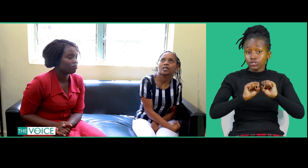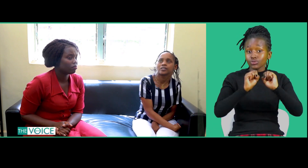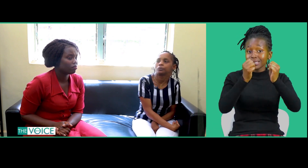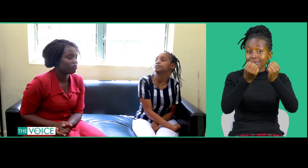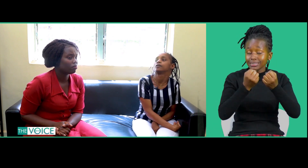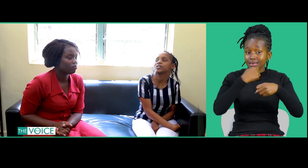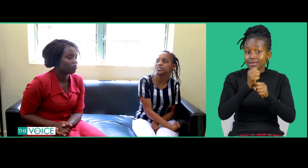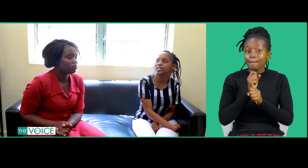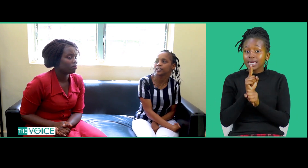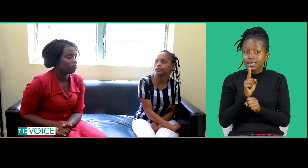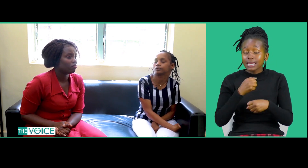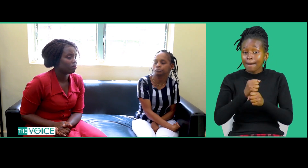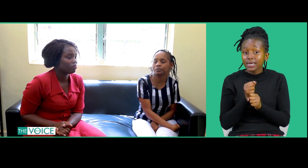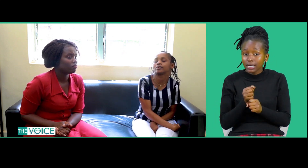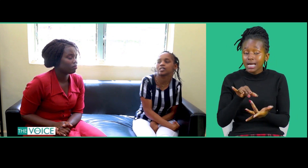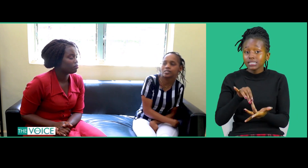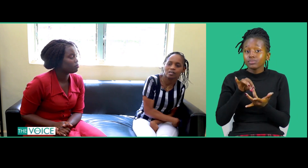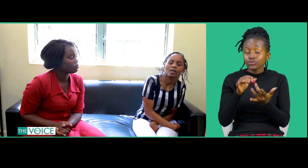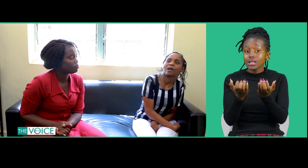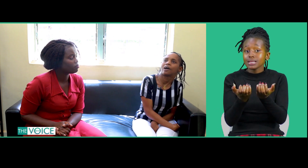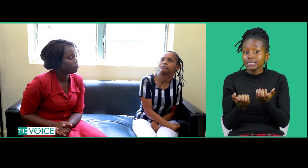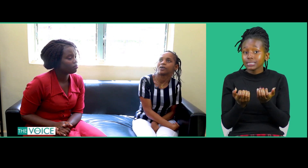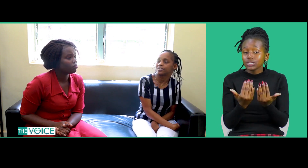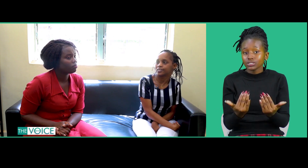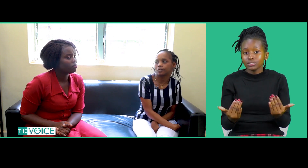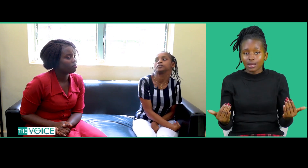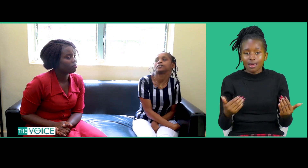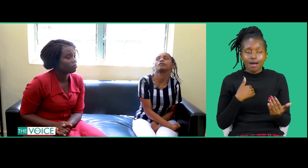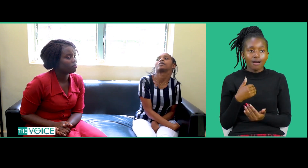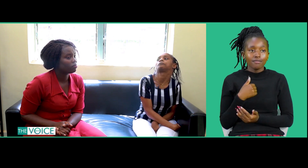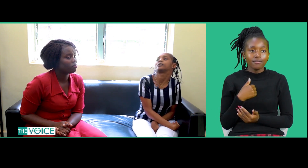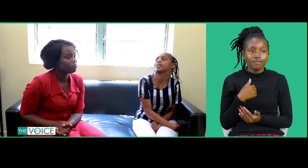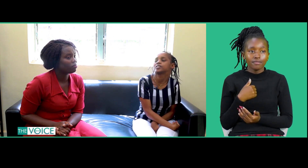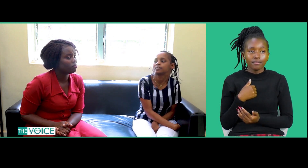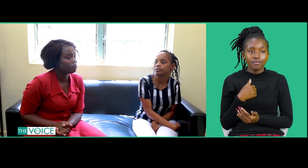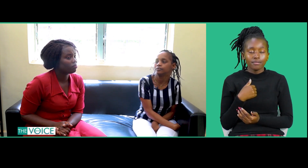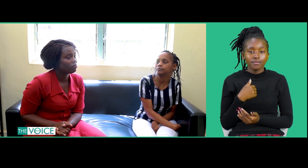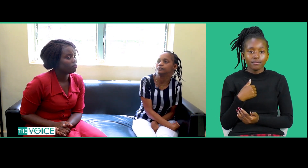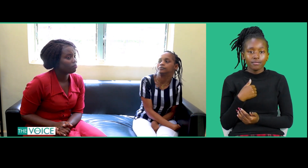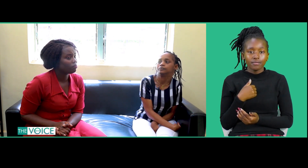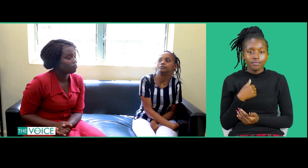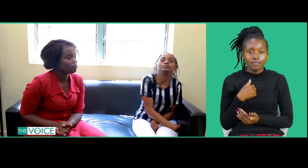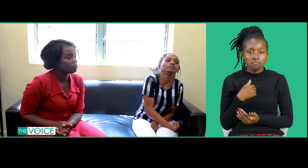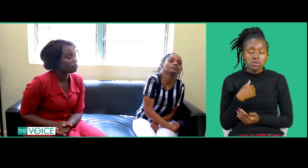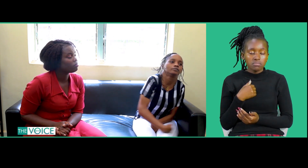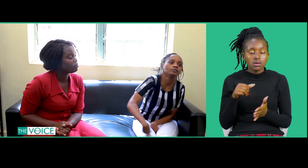makes the special needs parents have hard times, not the parents.